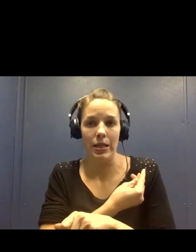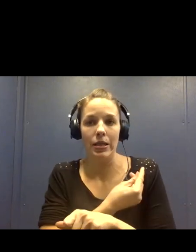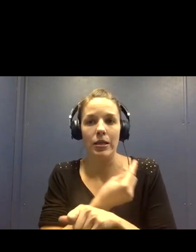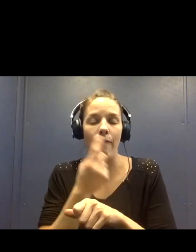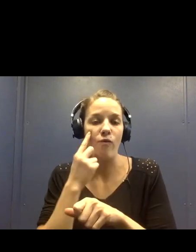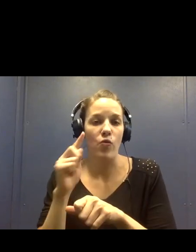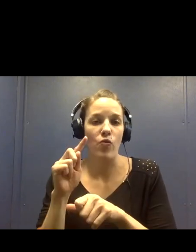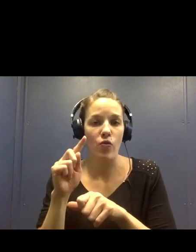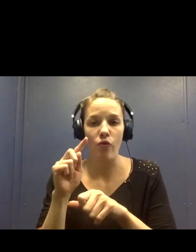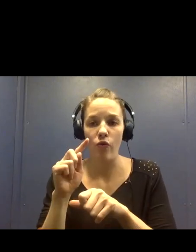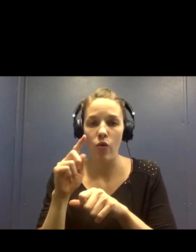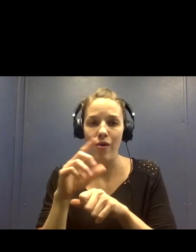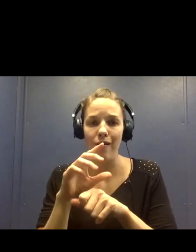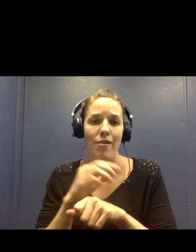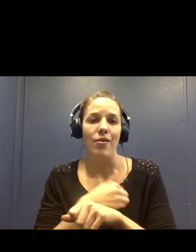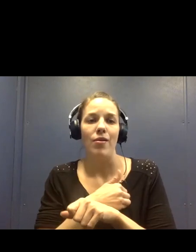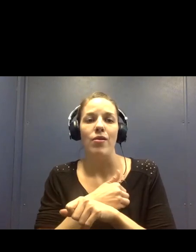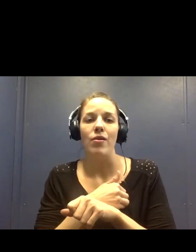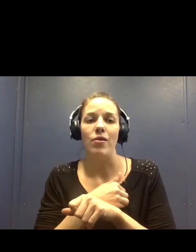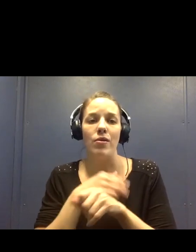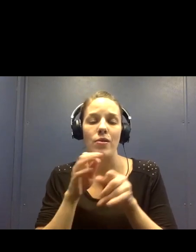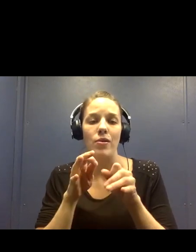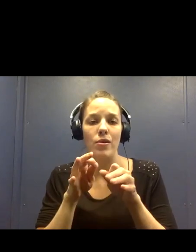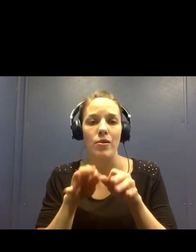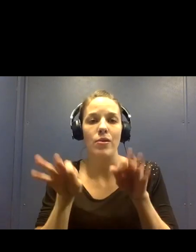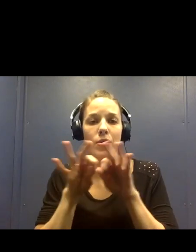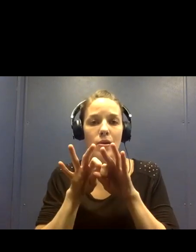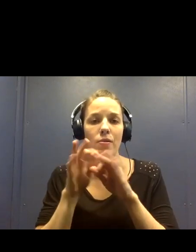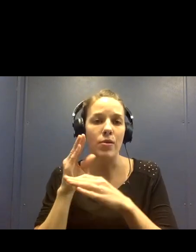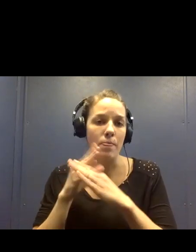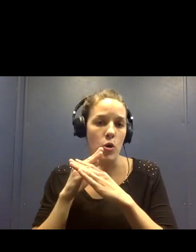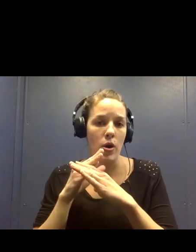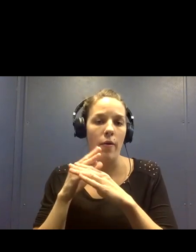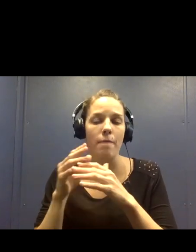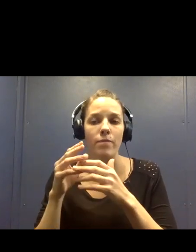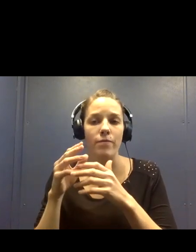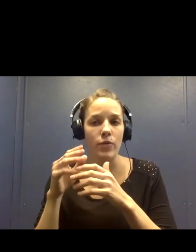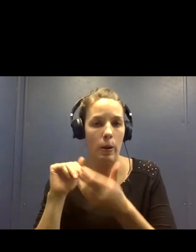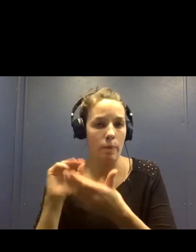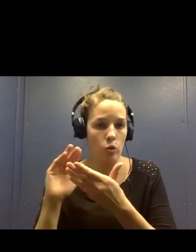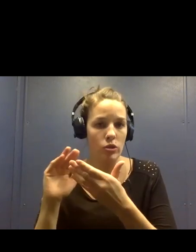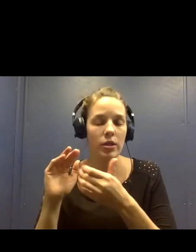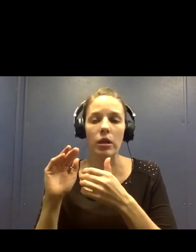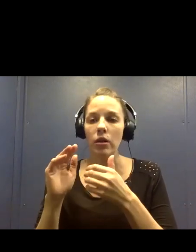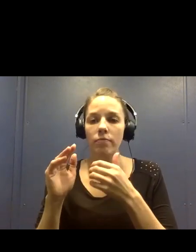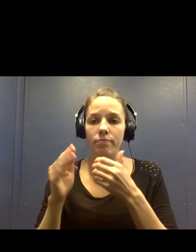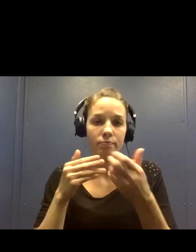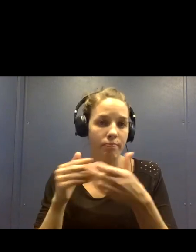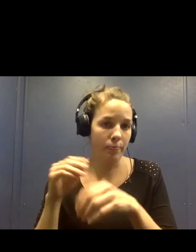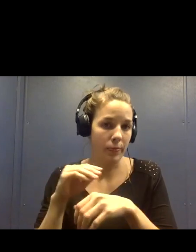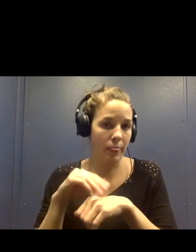for our key, one of our key preventive approaches. So whether they will